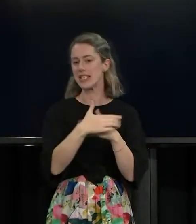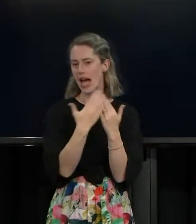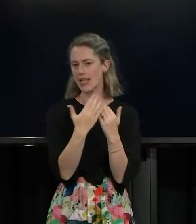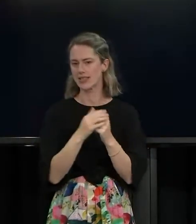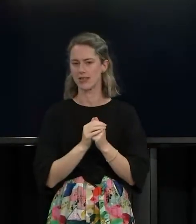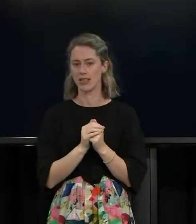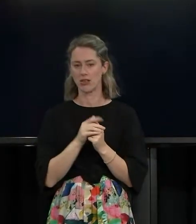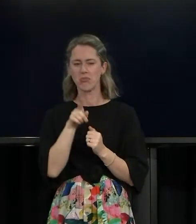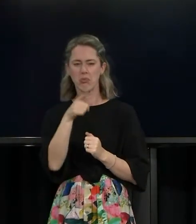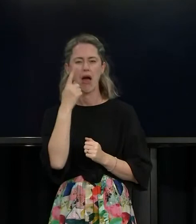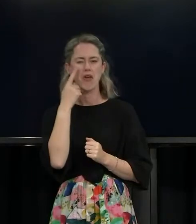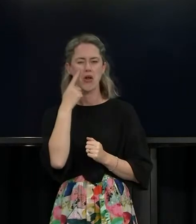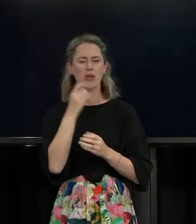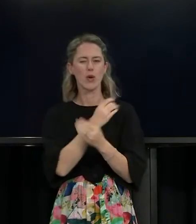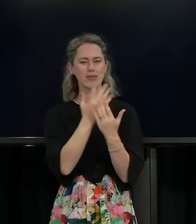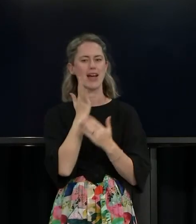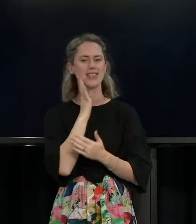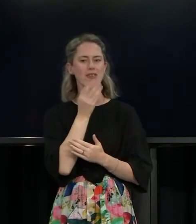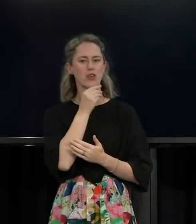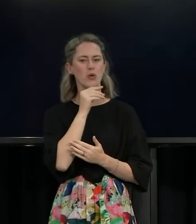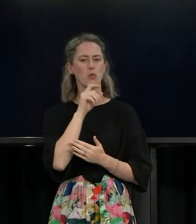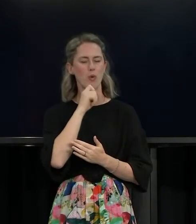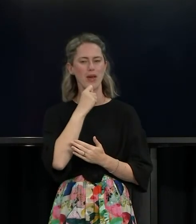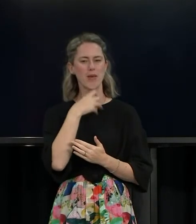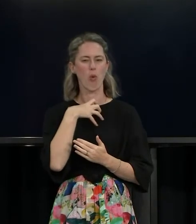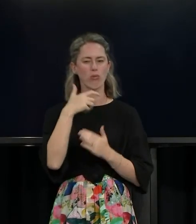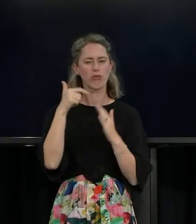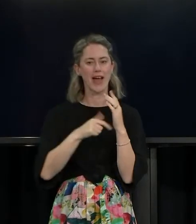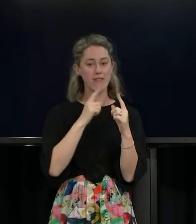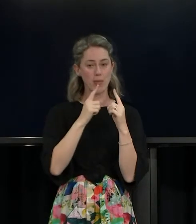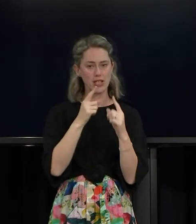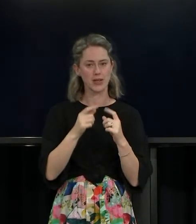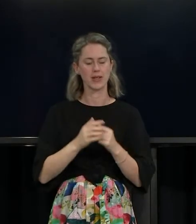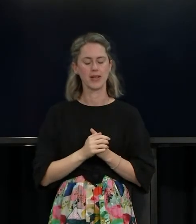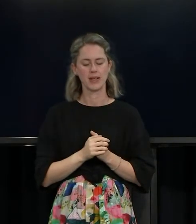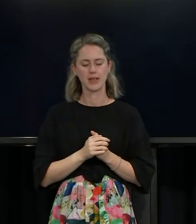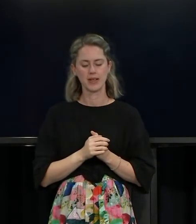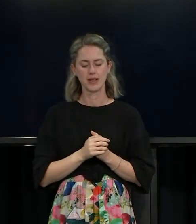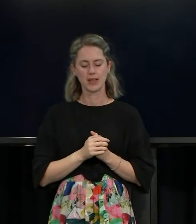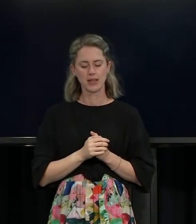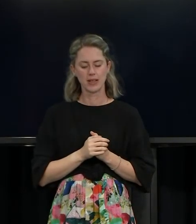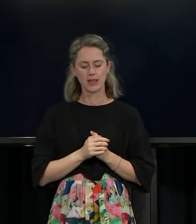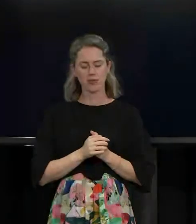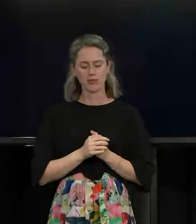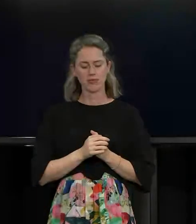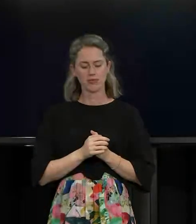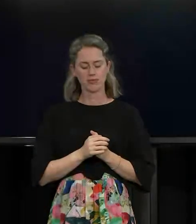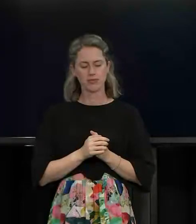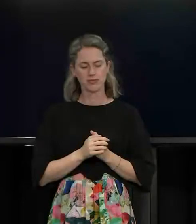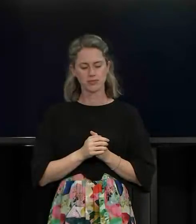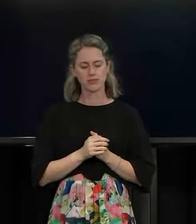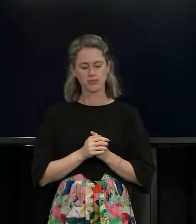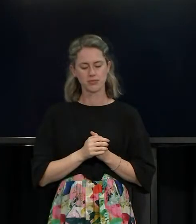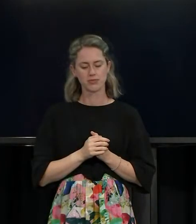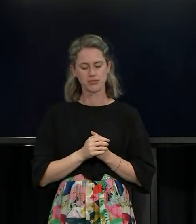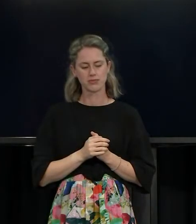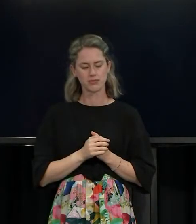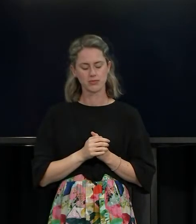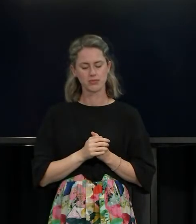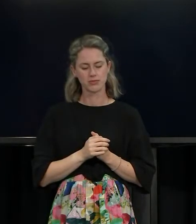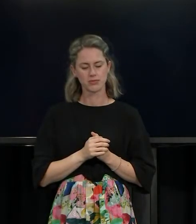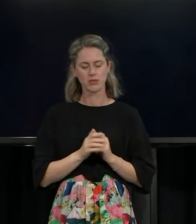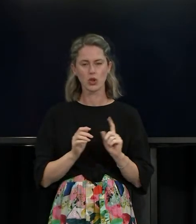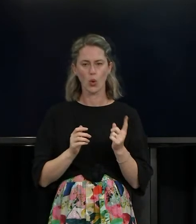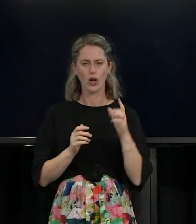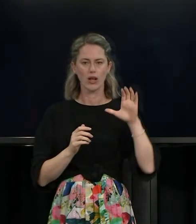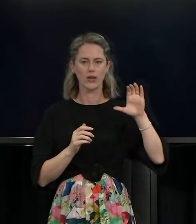on the websites this afternoon, and we'll do an updated media release today. But what I would say is there are greater restrictions on travelling across